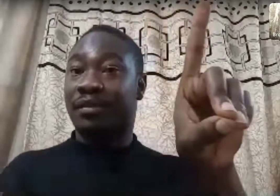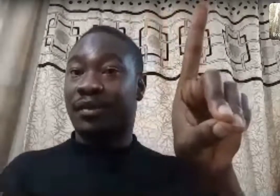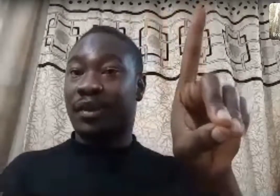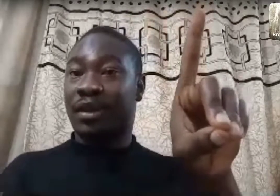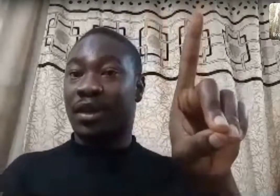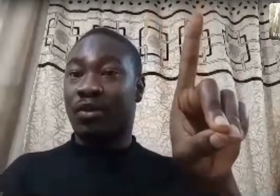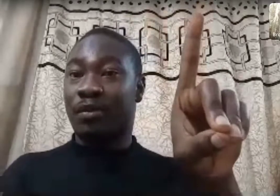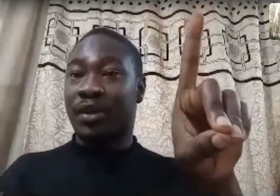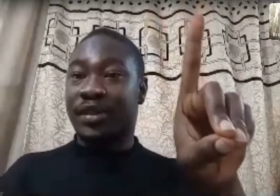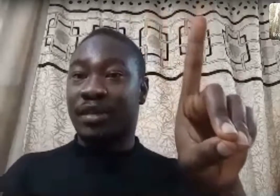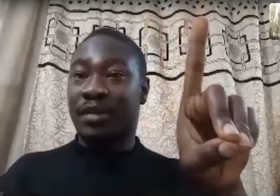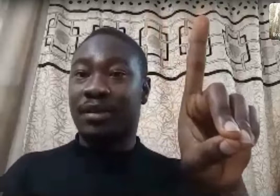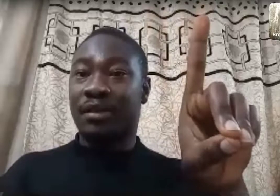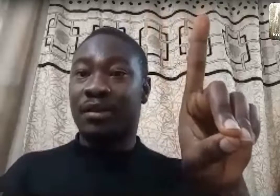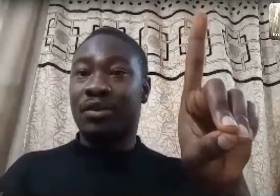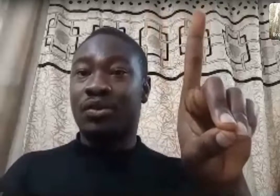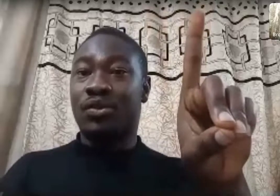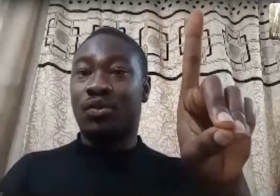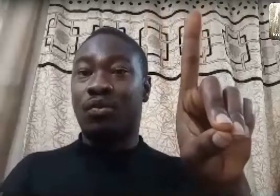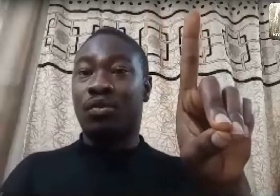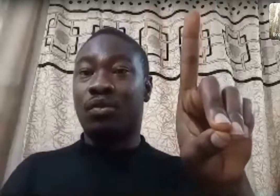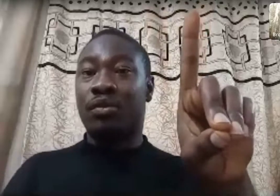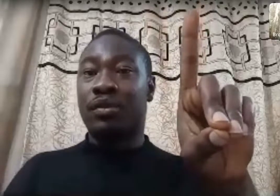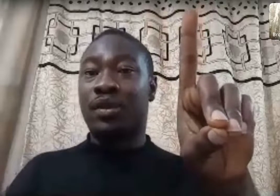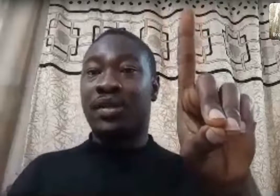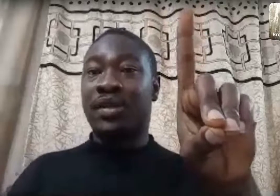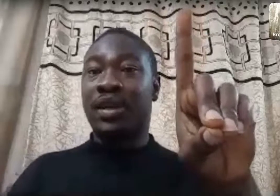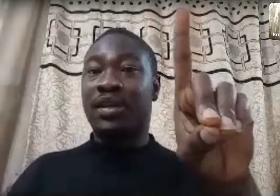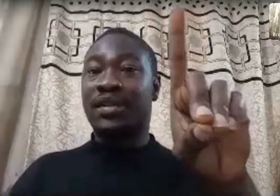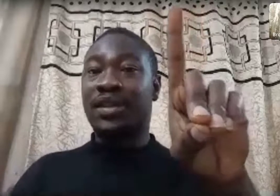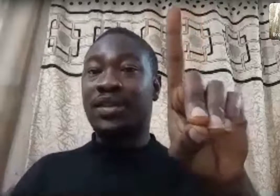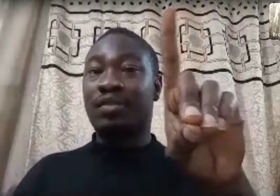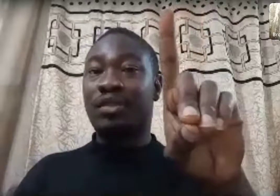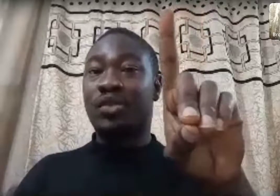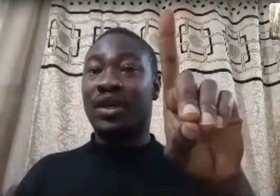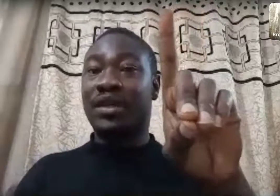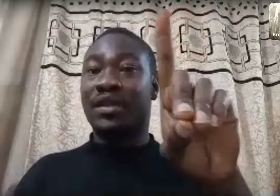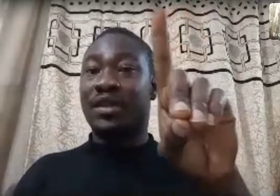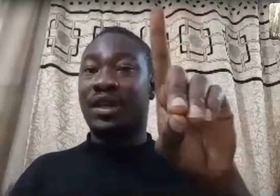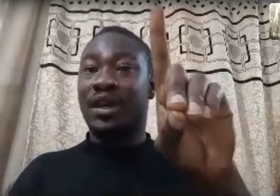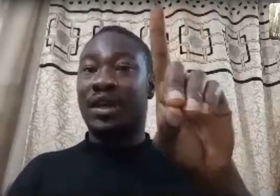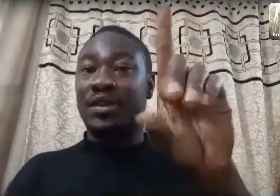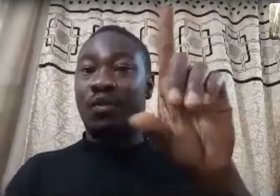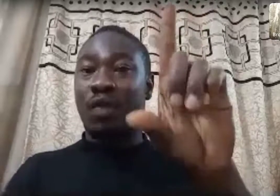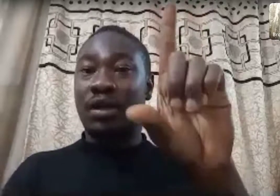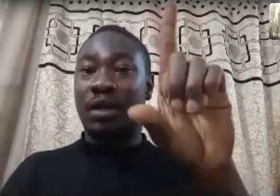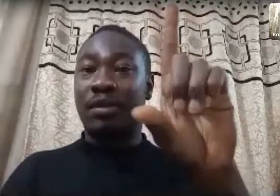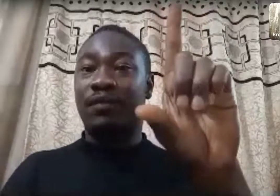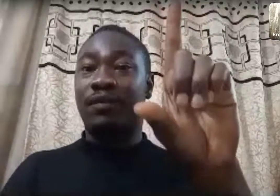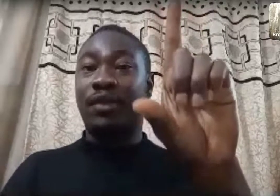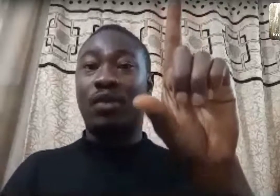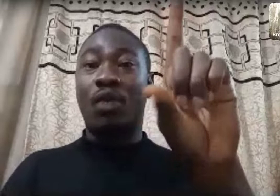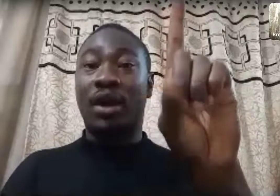see me. So there's a distinction between letter D and letter 1. I mean, figure 1. This is figure